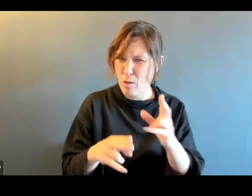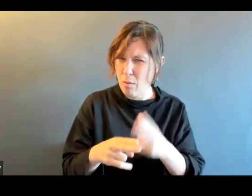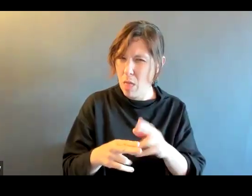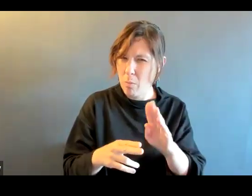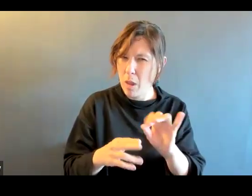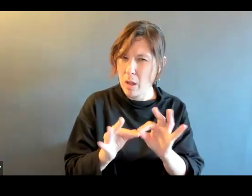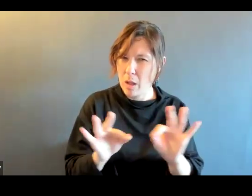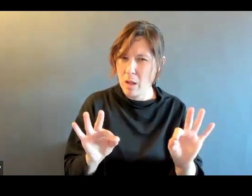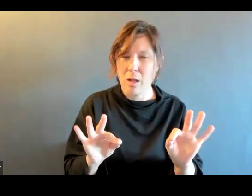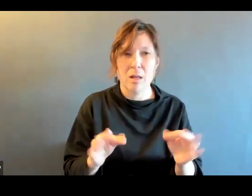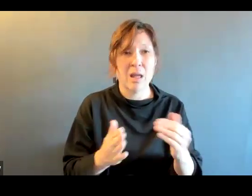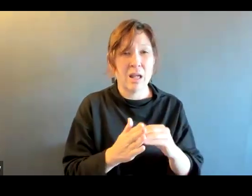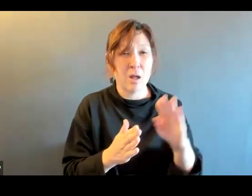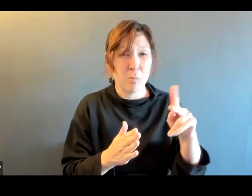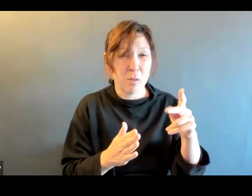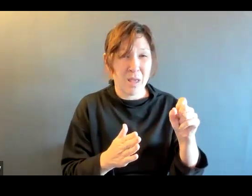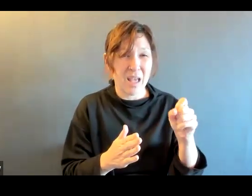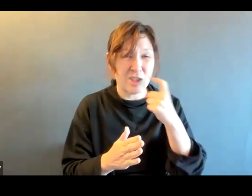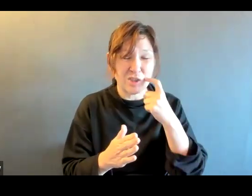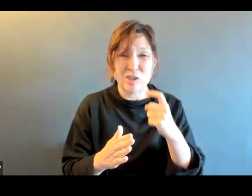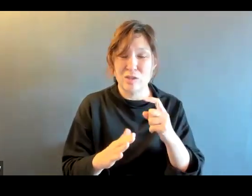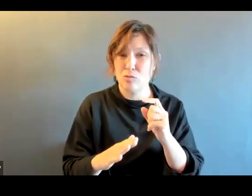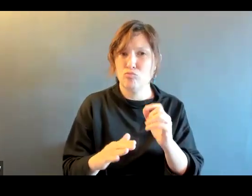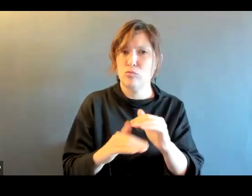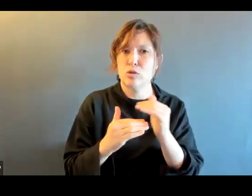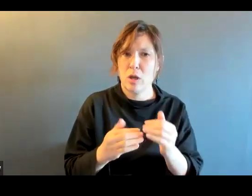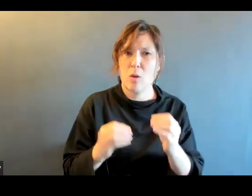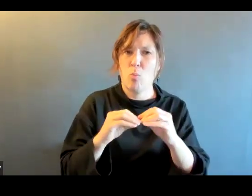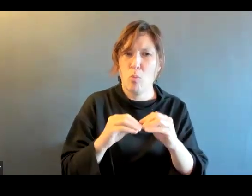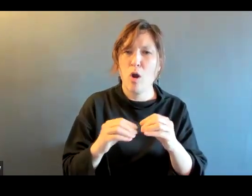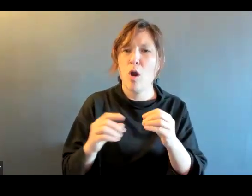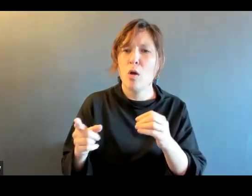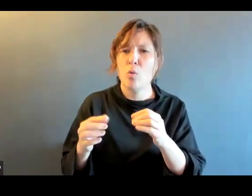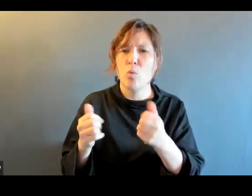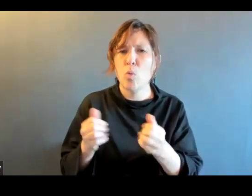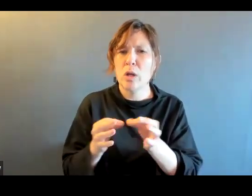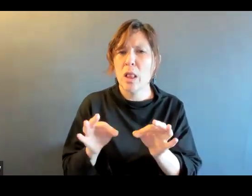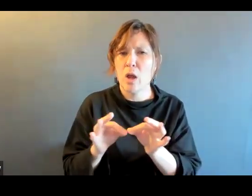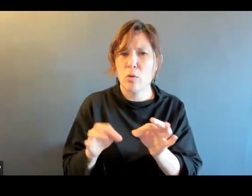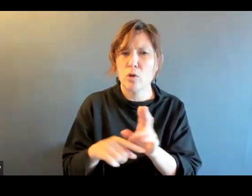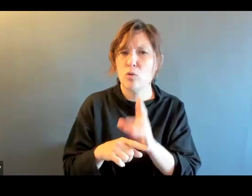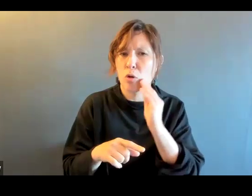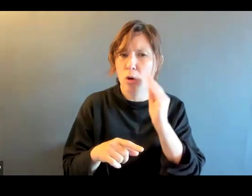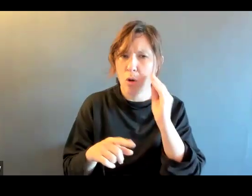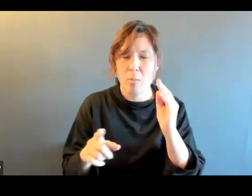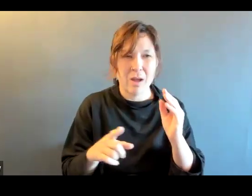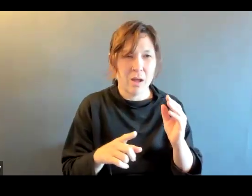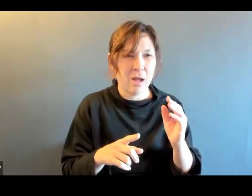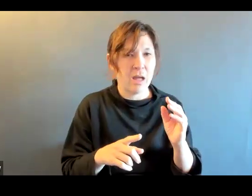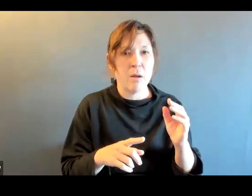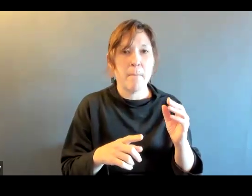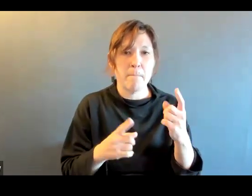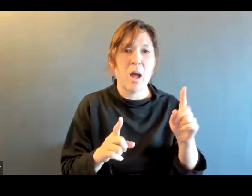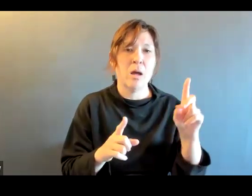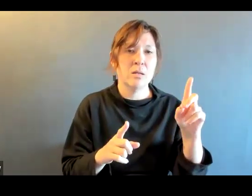with BPS again restricting home language use, our school acted and secured a DESE-approved bilingual program. This is the first time